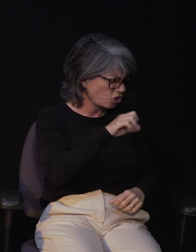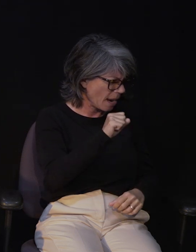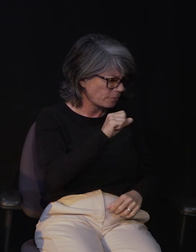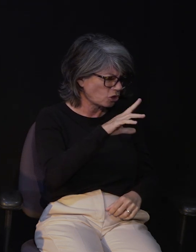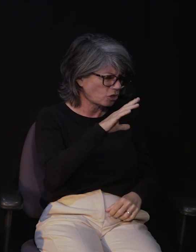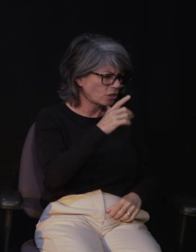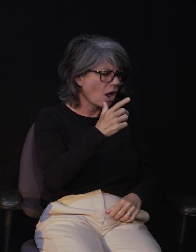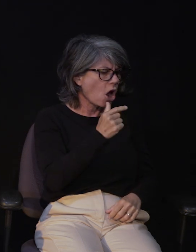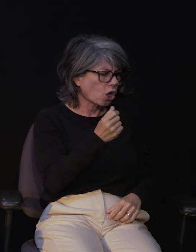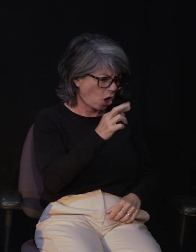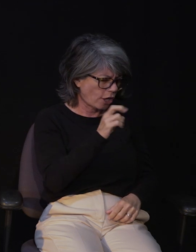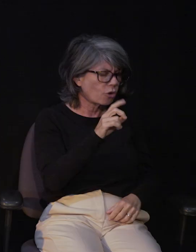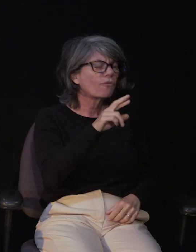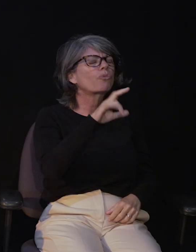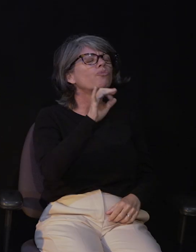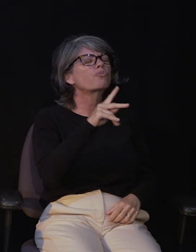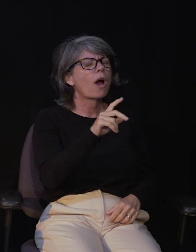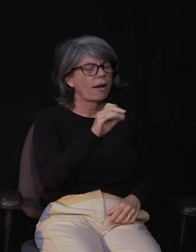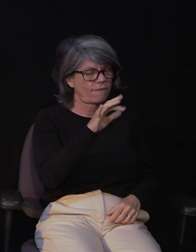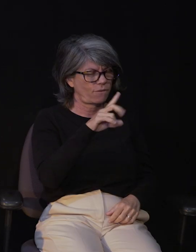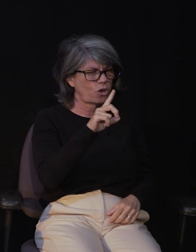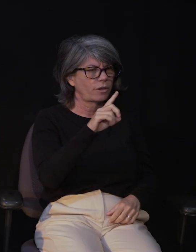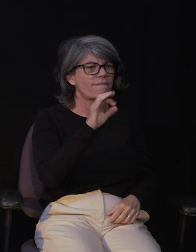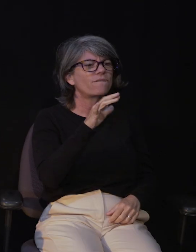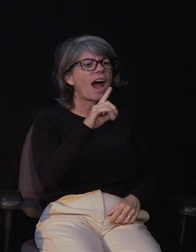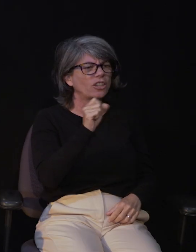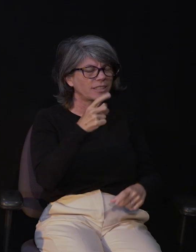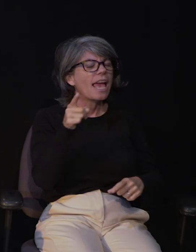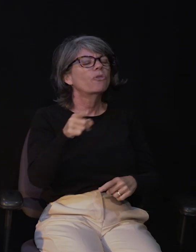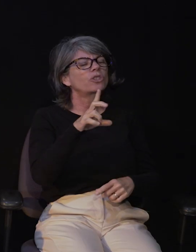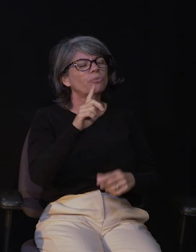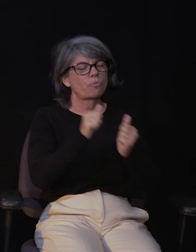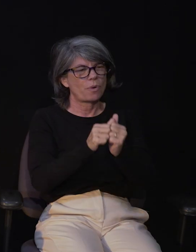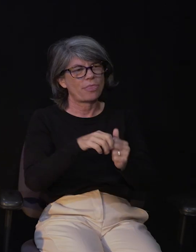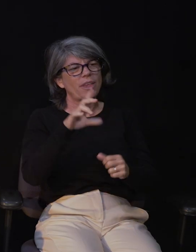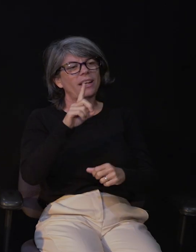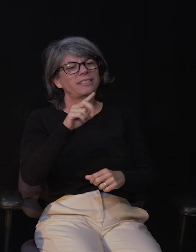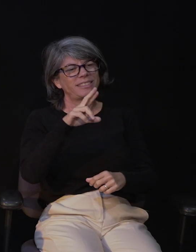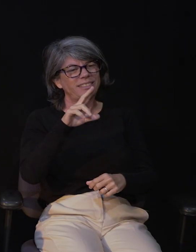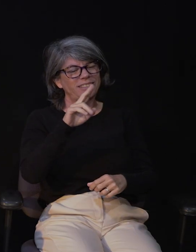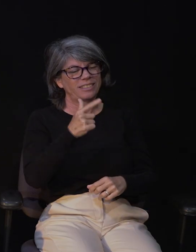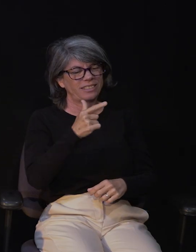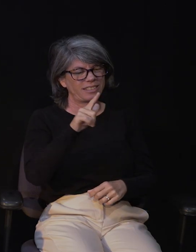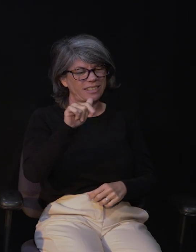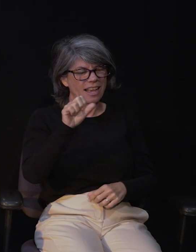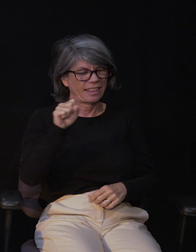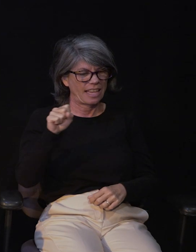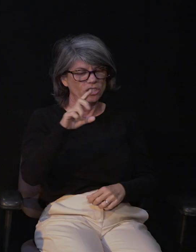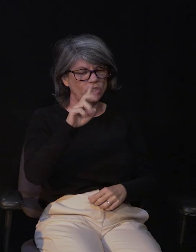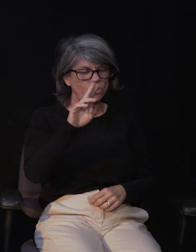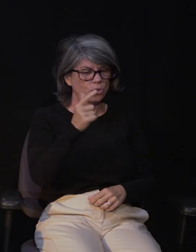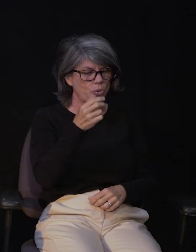Rockford Files. Thank you. Rockford Files. His name is Dennis Dugan, and he was the director of it. And I had met him about a year